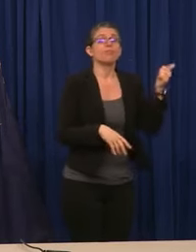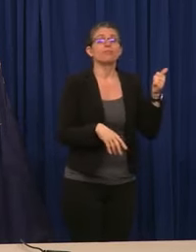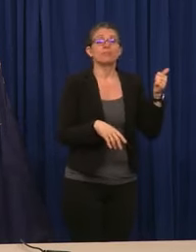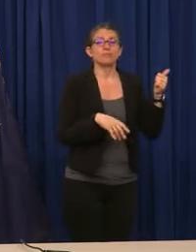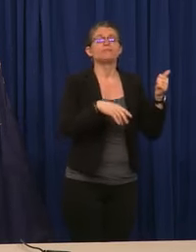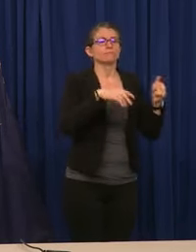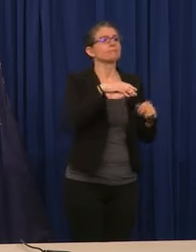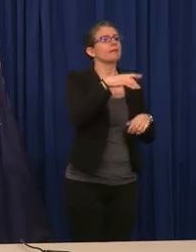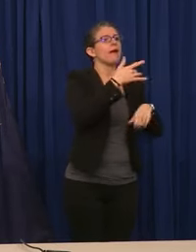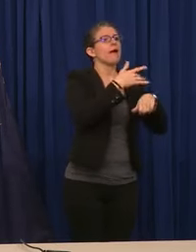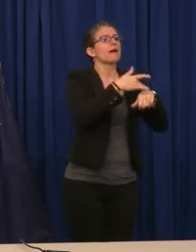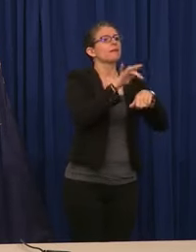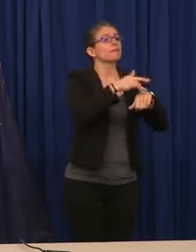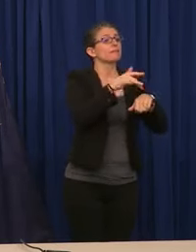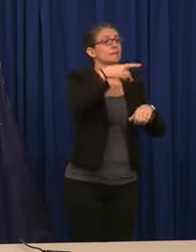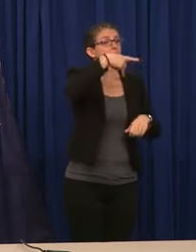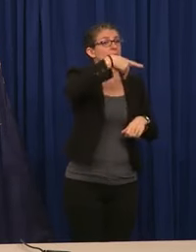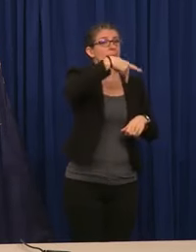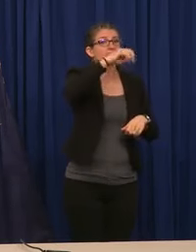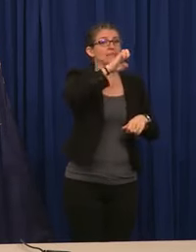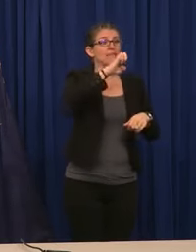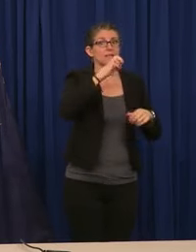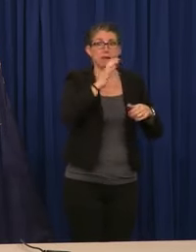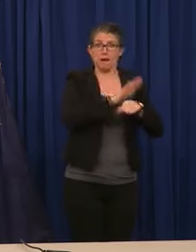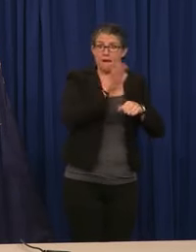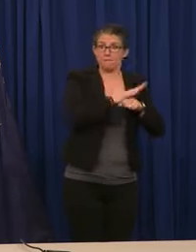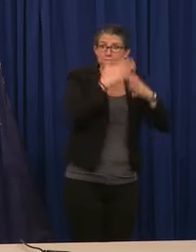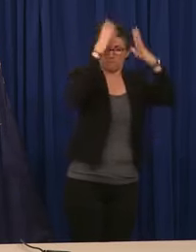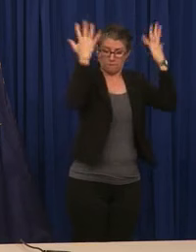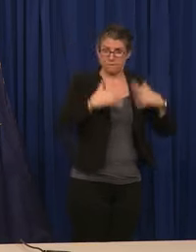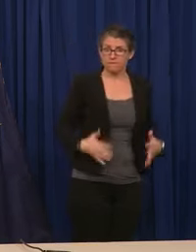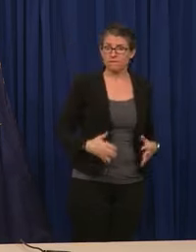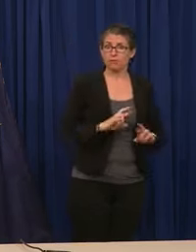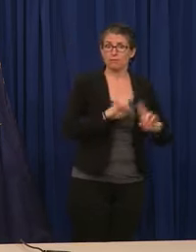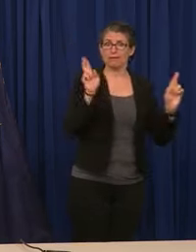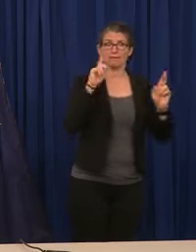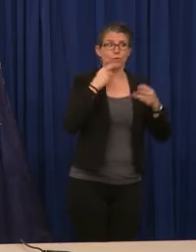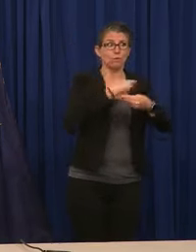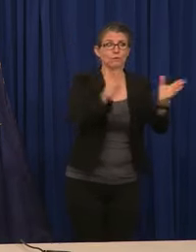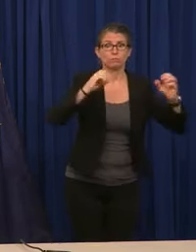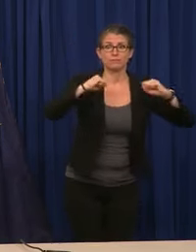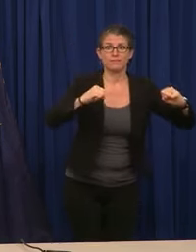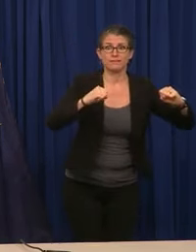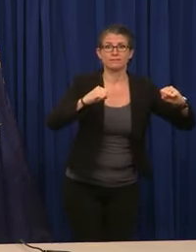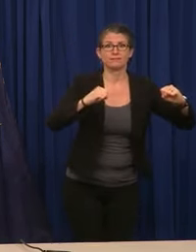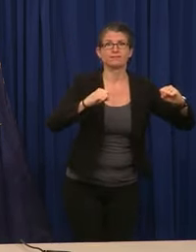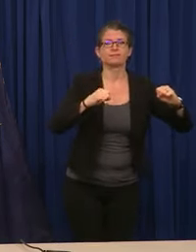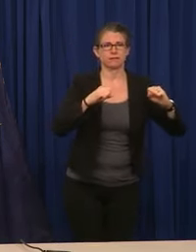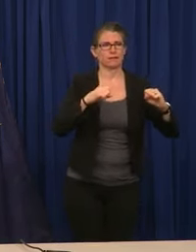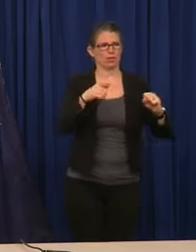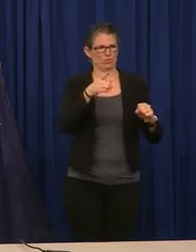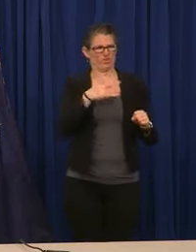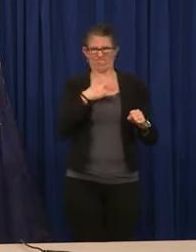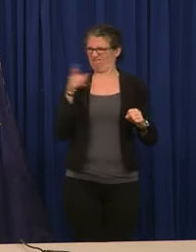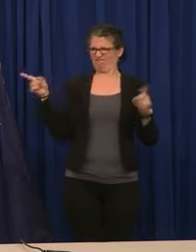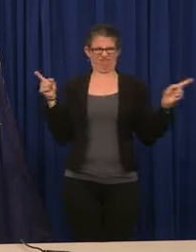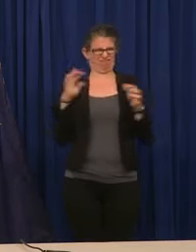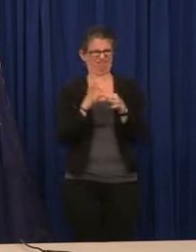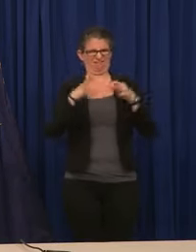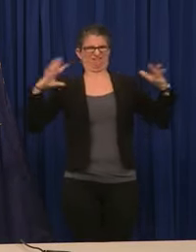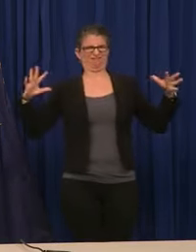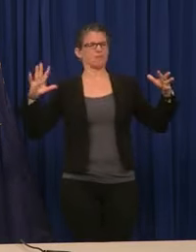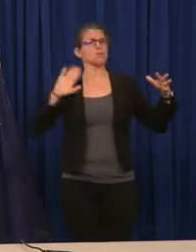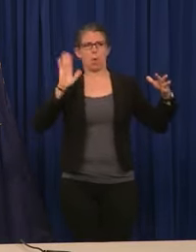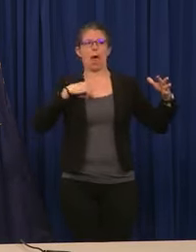two things might seem as if they're a little bit disconnected, but what I'd like to do is demonstrate and talk